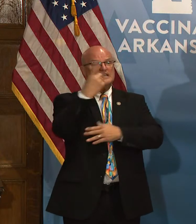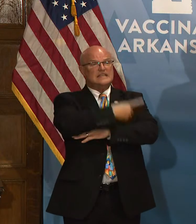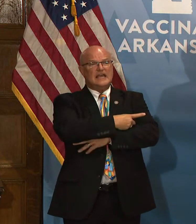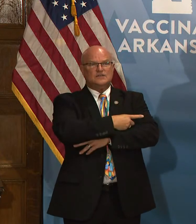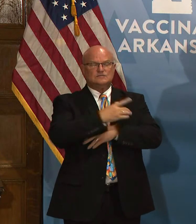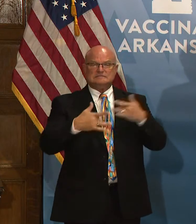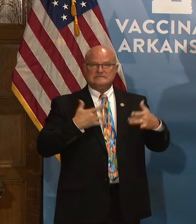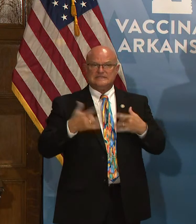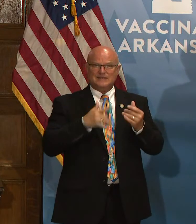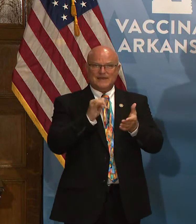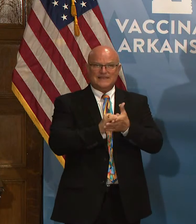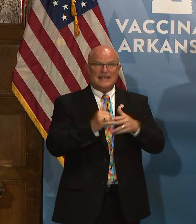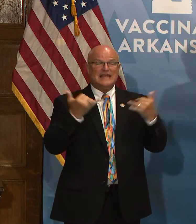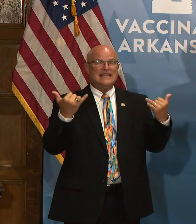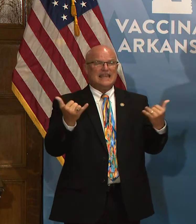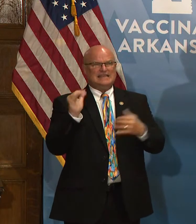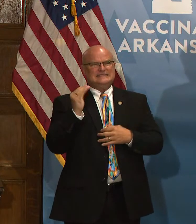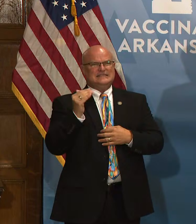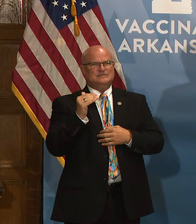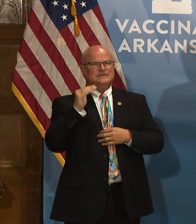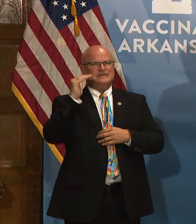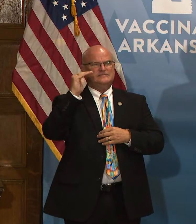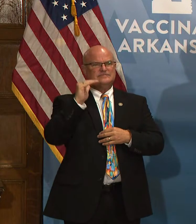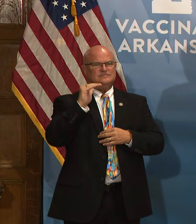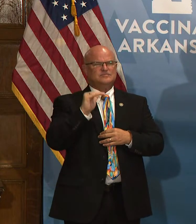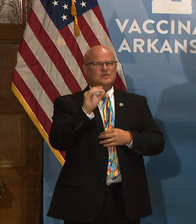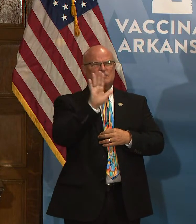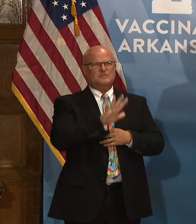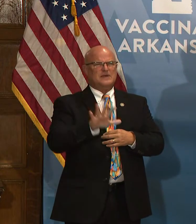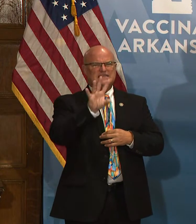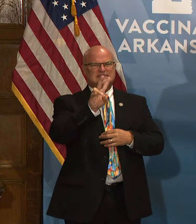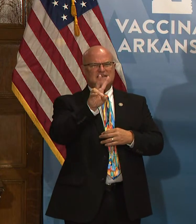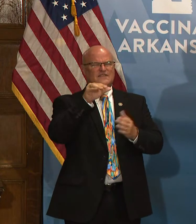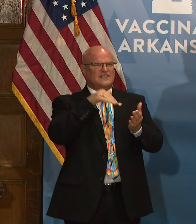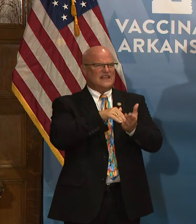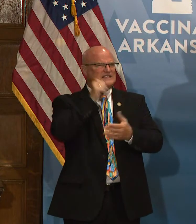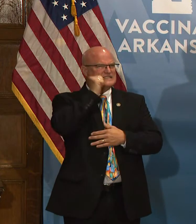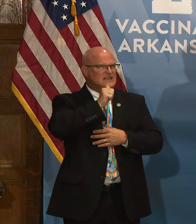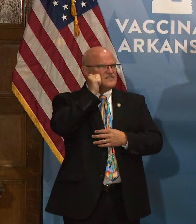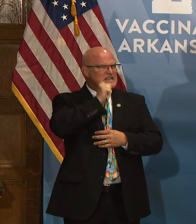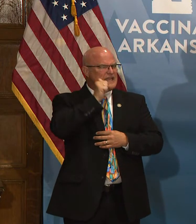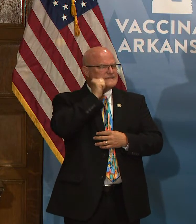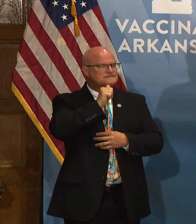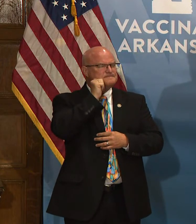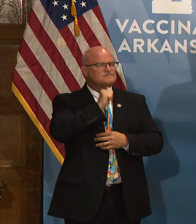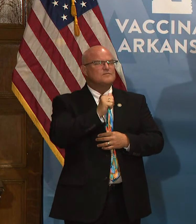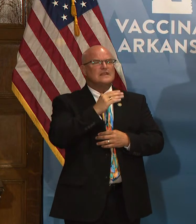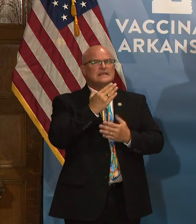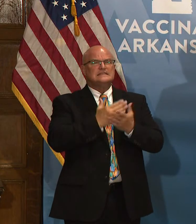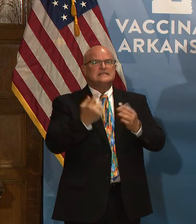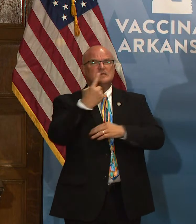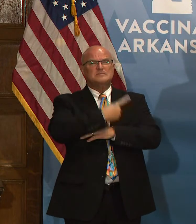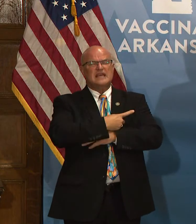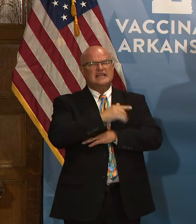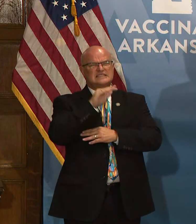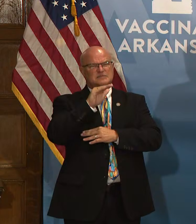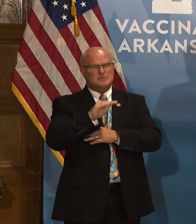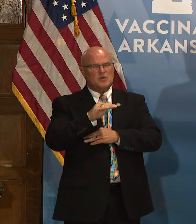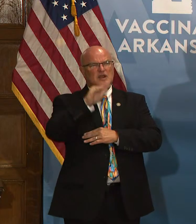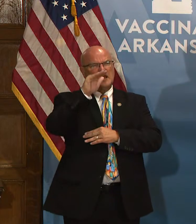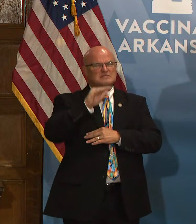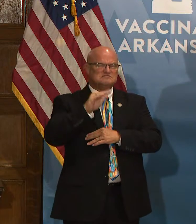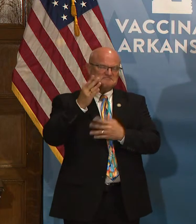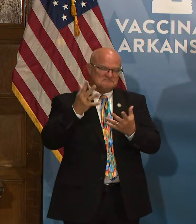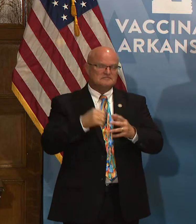were thrilled with. Now it seems to be settling around 7,000, and some days down, some days